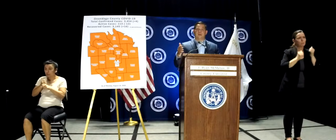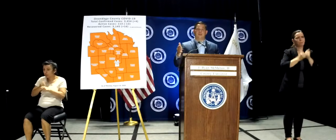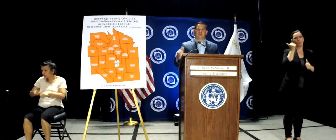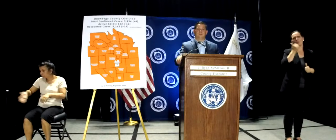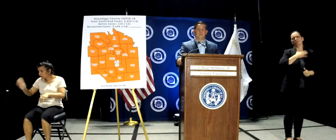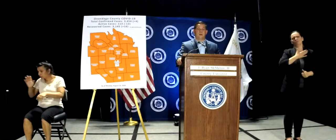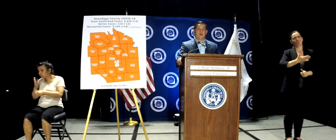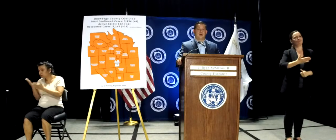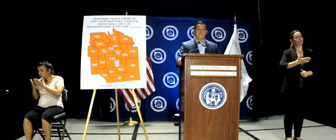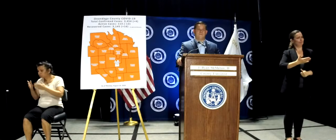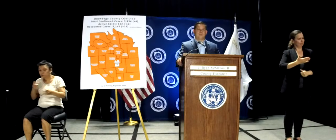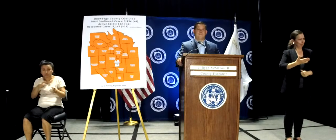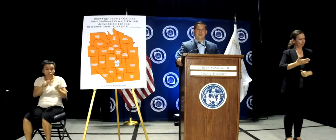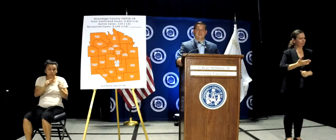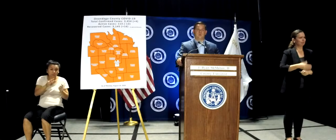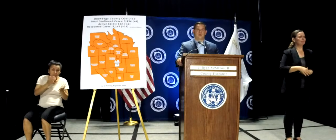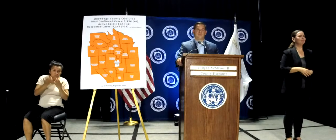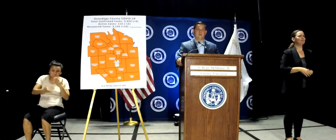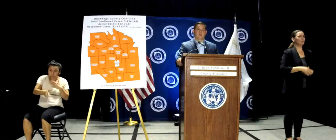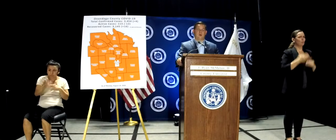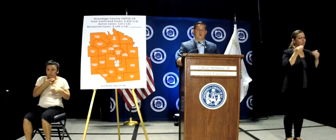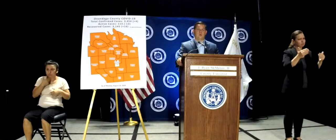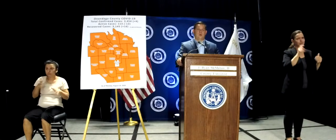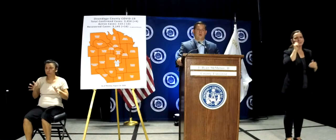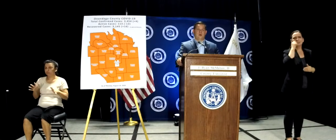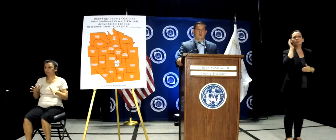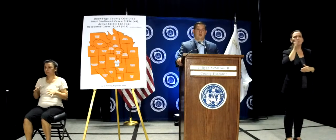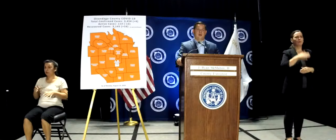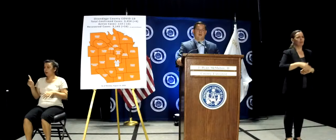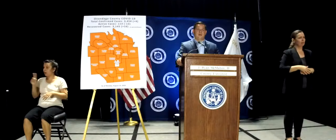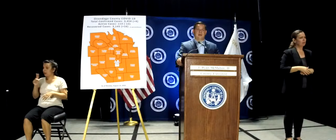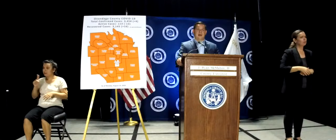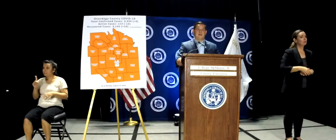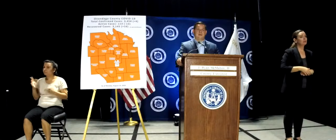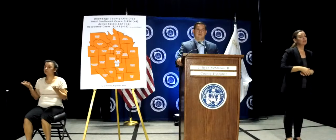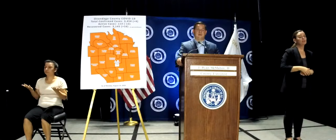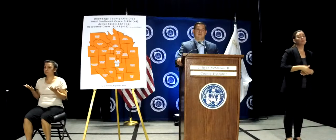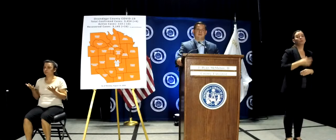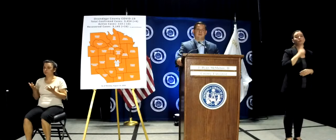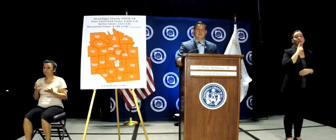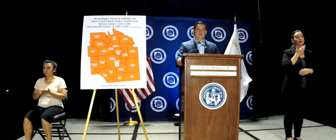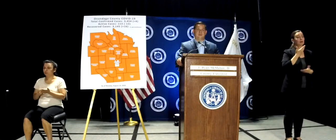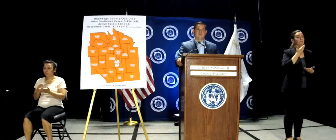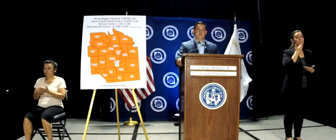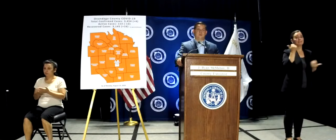risk mitigation, the best way to know that to